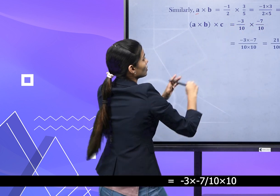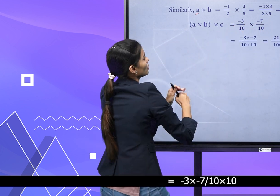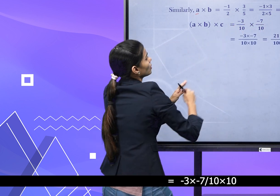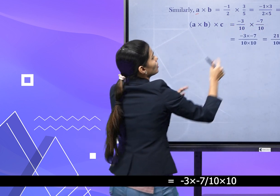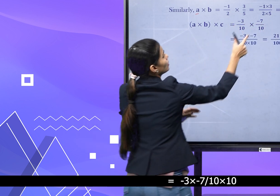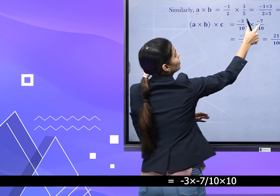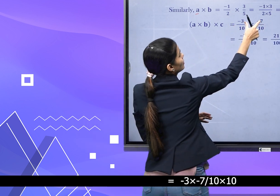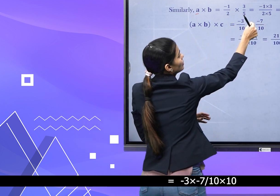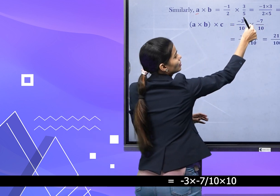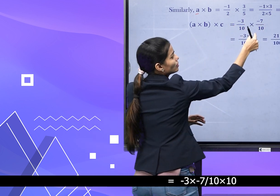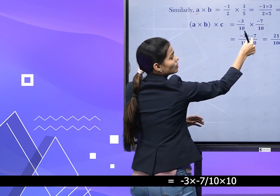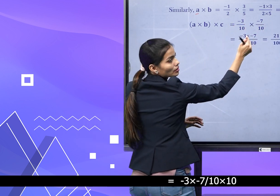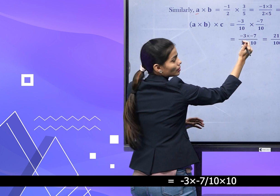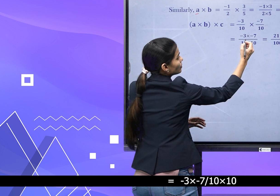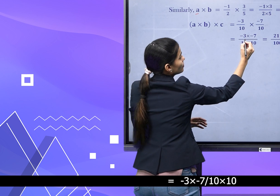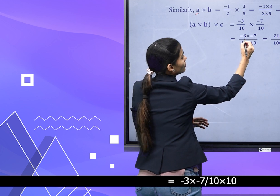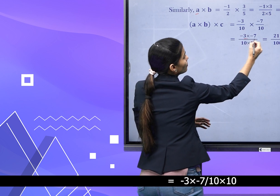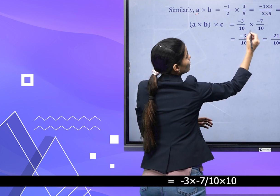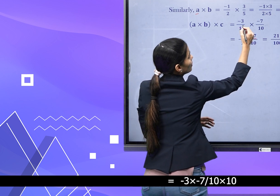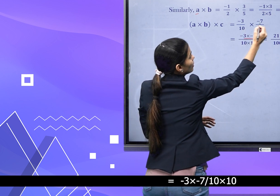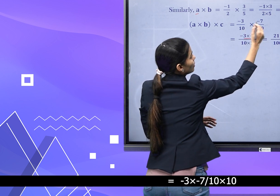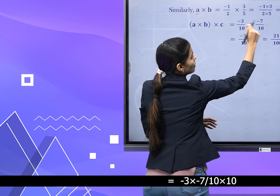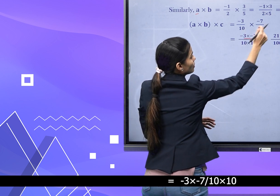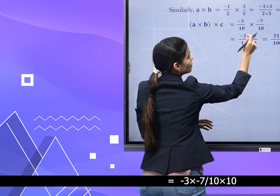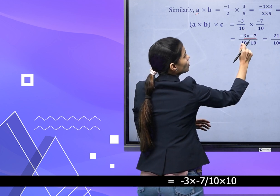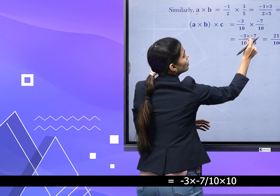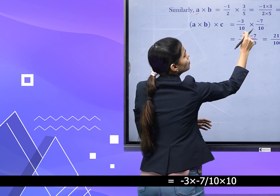is equal to minus 3 into minus 7 by 10 into 10